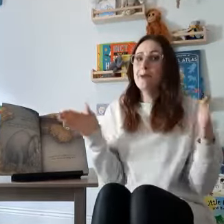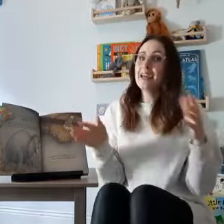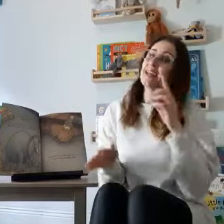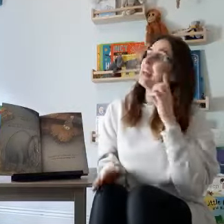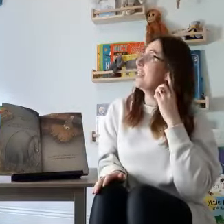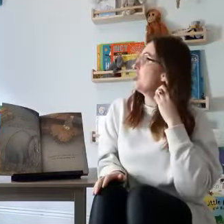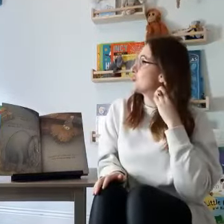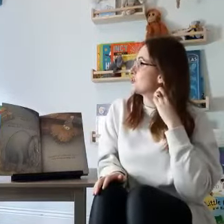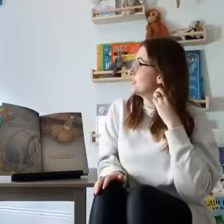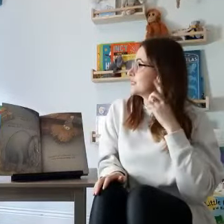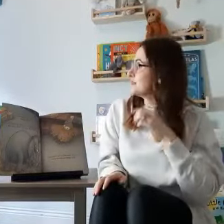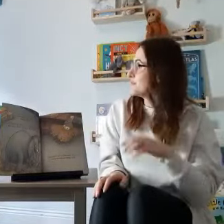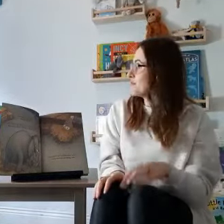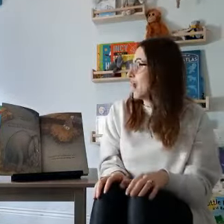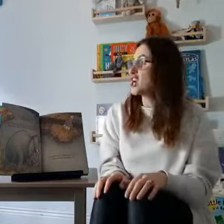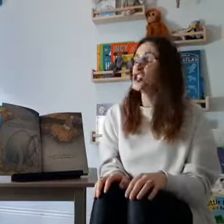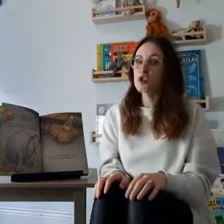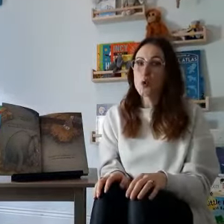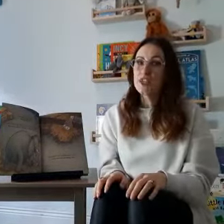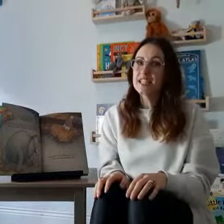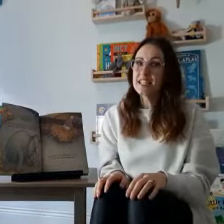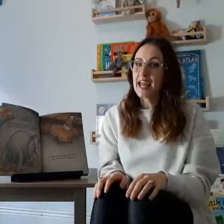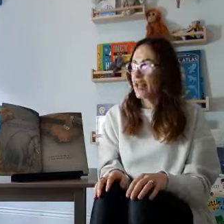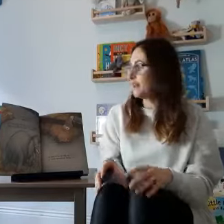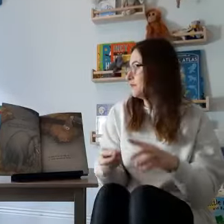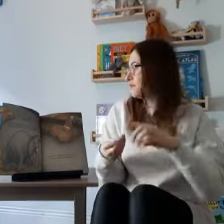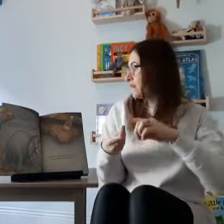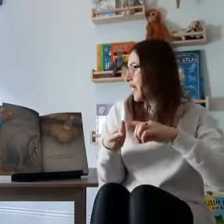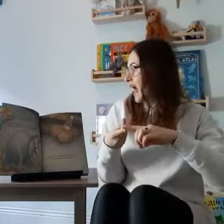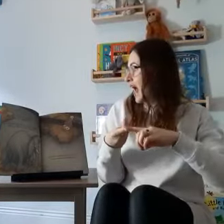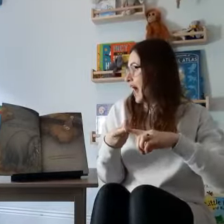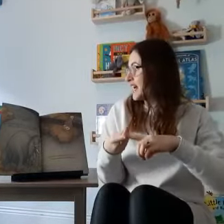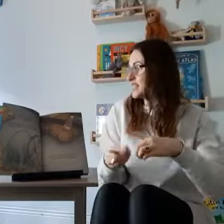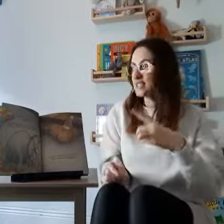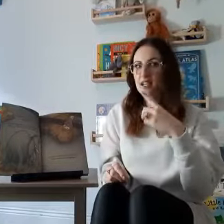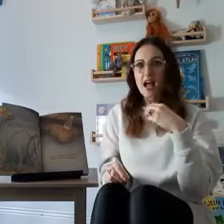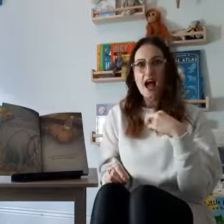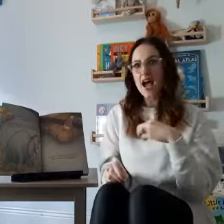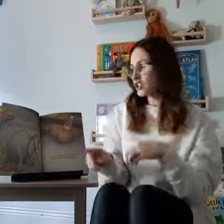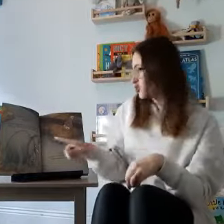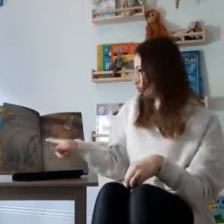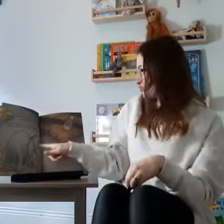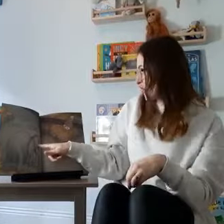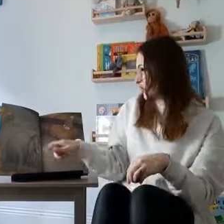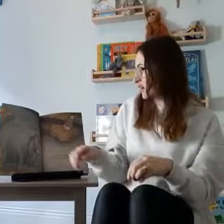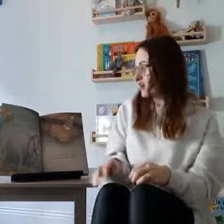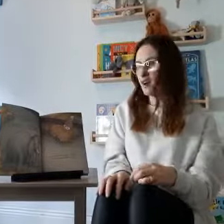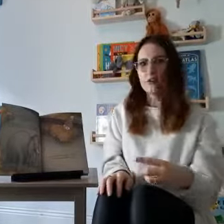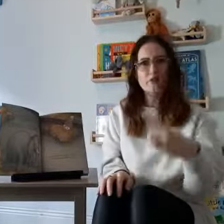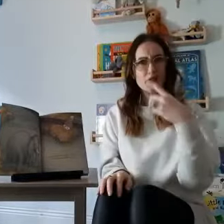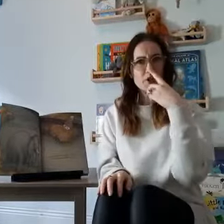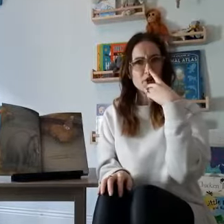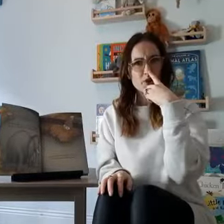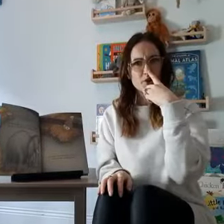Big ears, a short tail, and a trunk for a